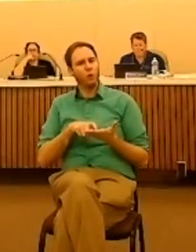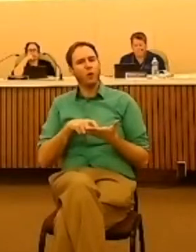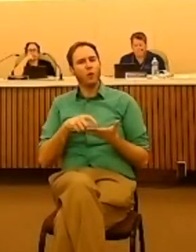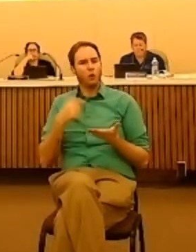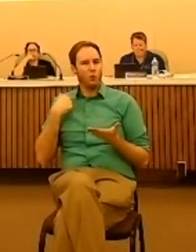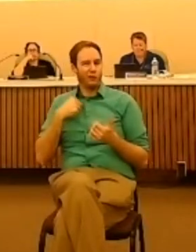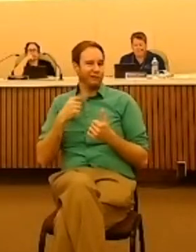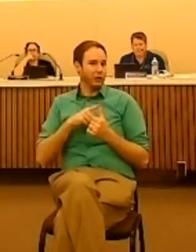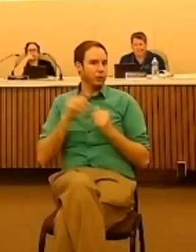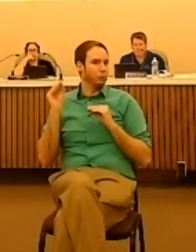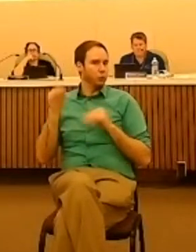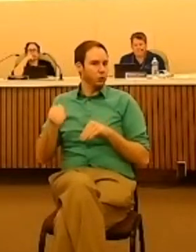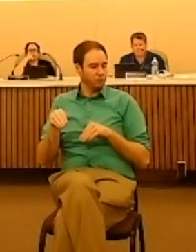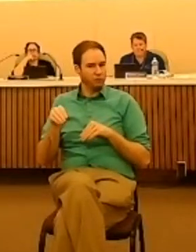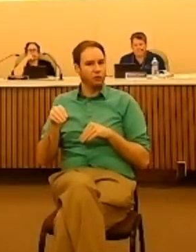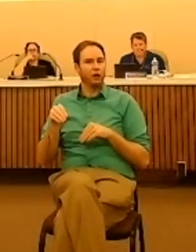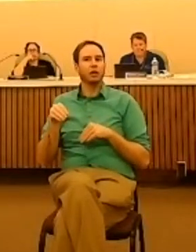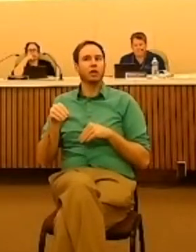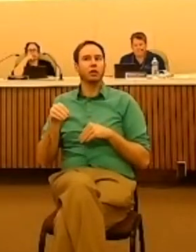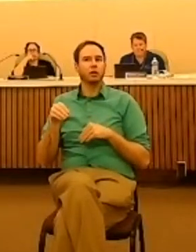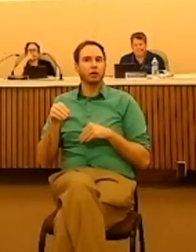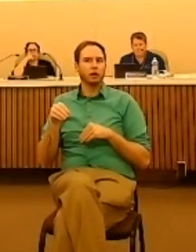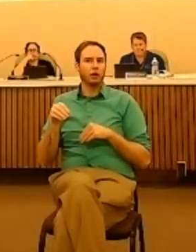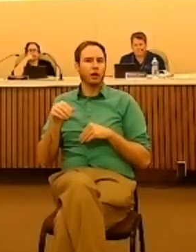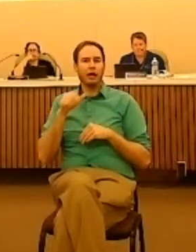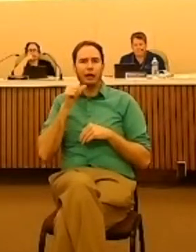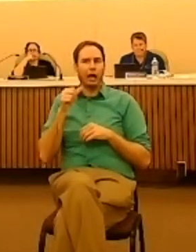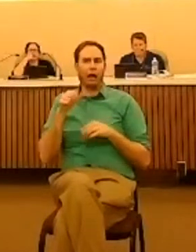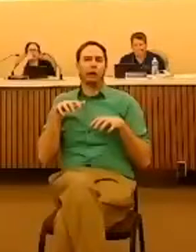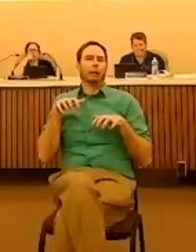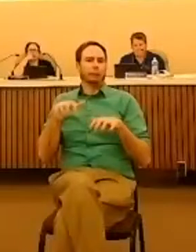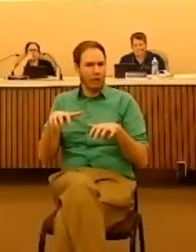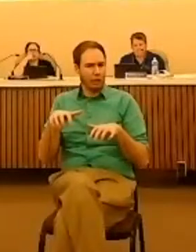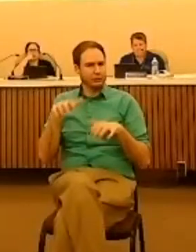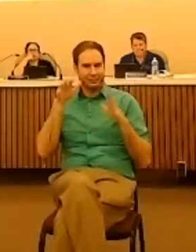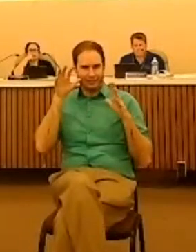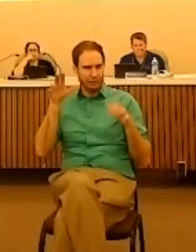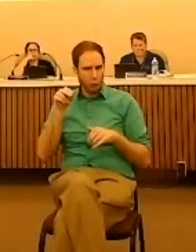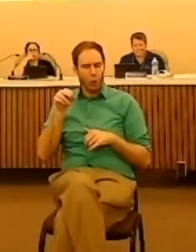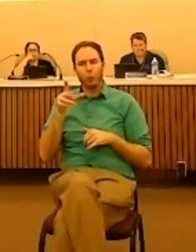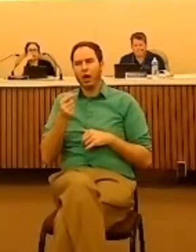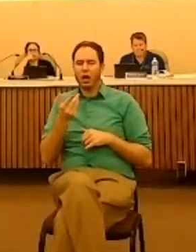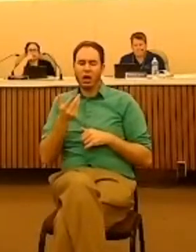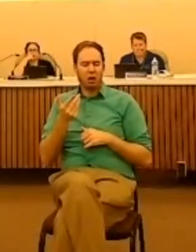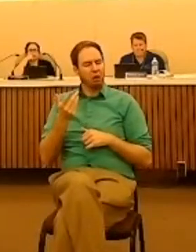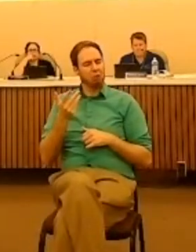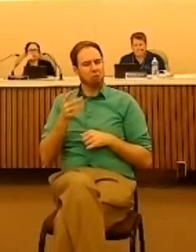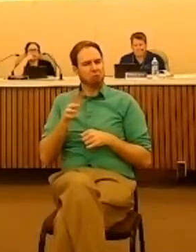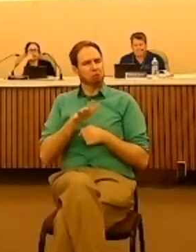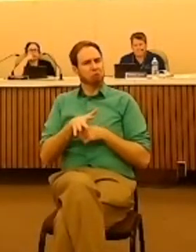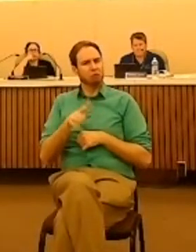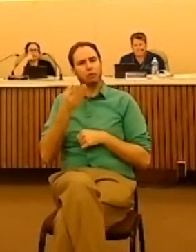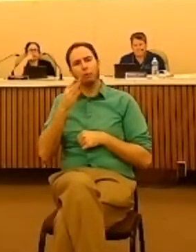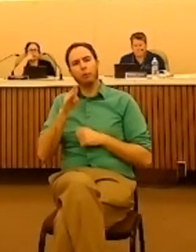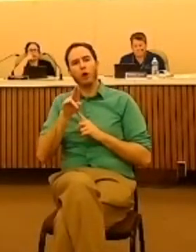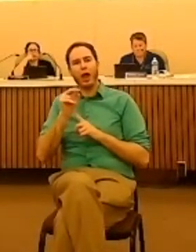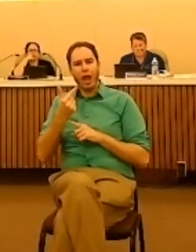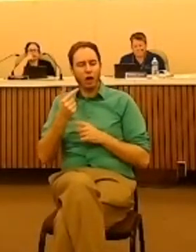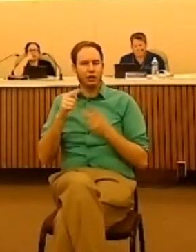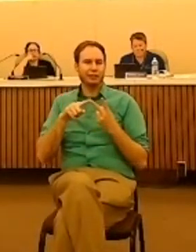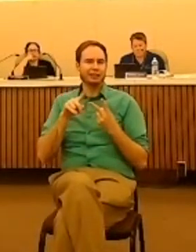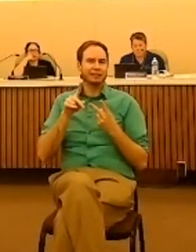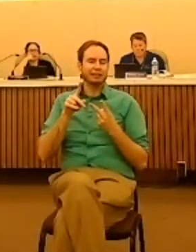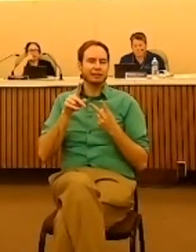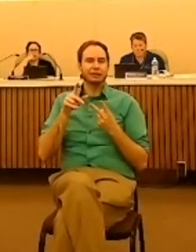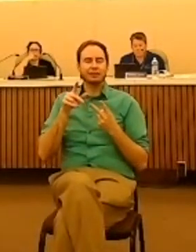said, when we first moved in there was, I don't want to say abundant of deer, but there's blue heron, there's